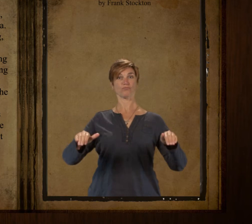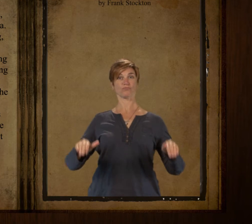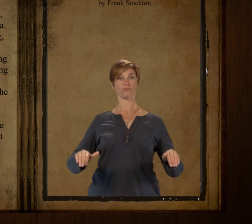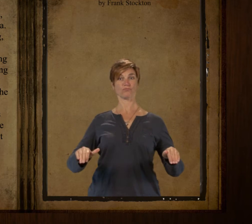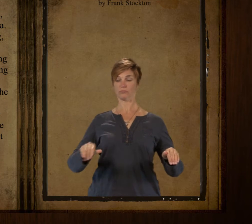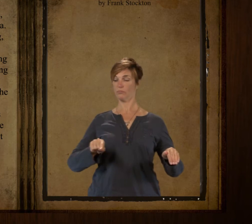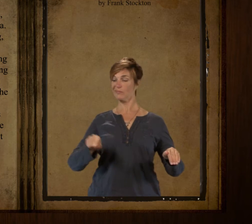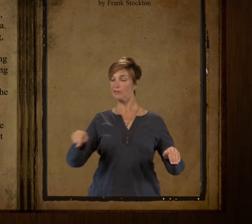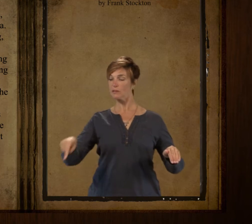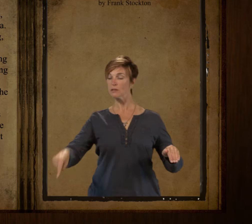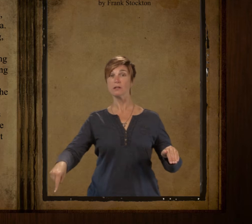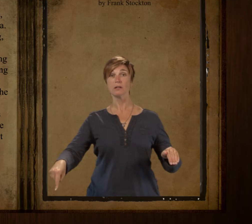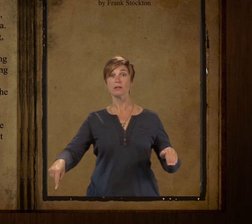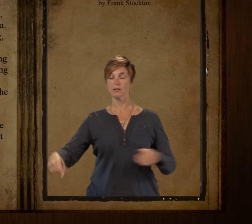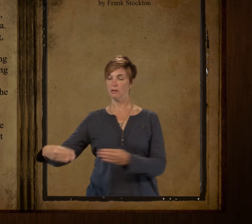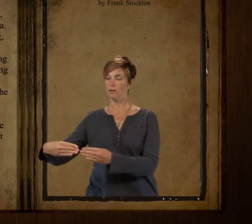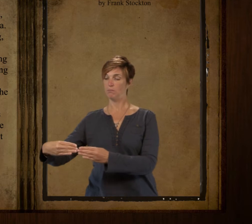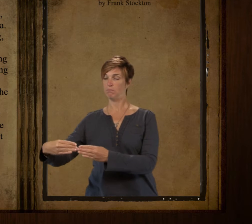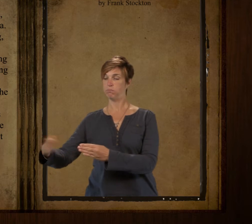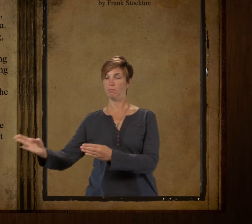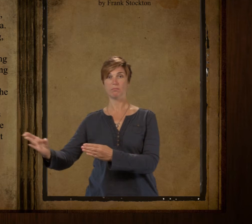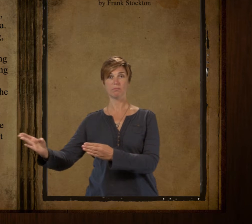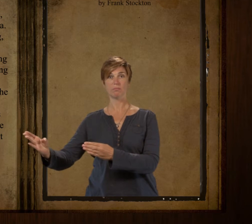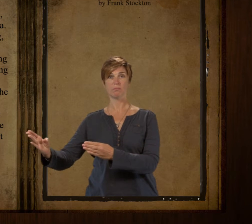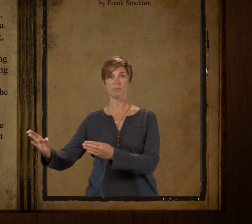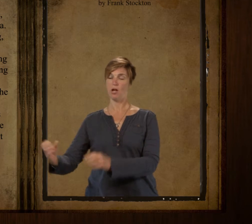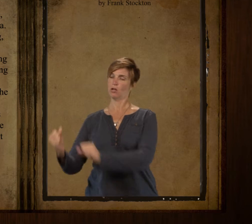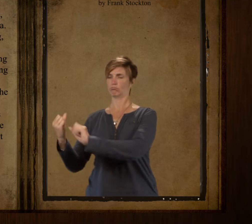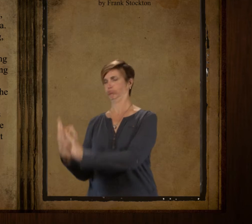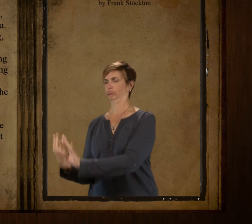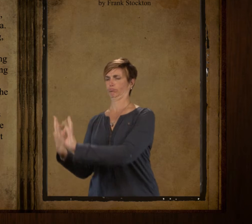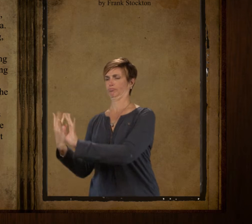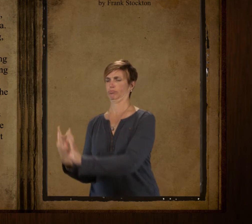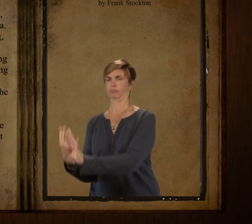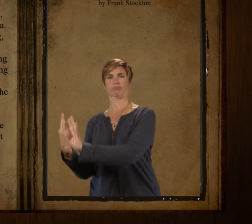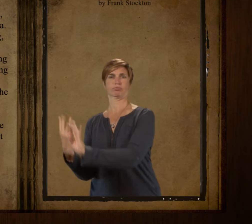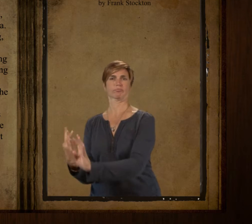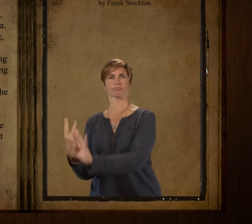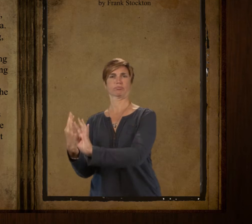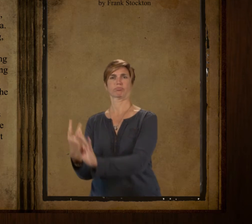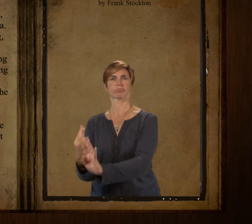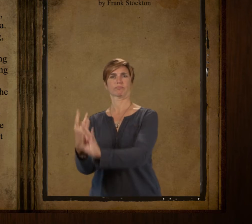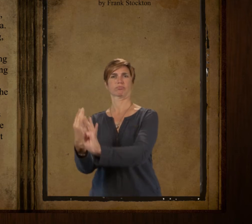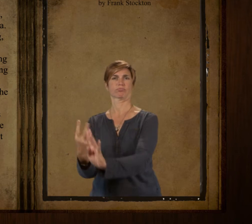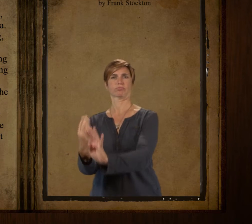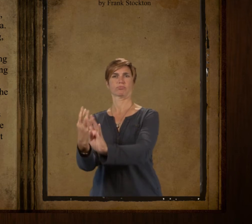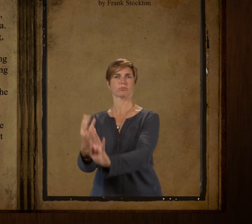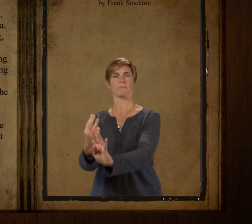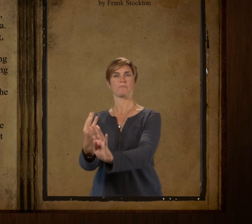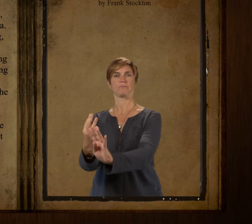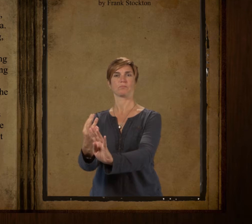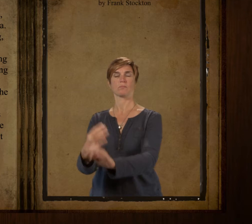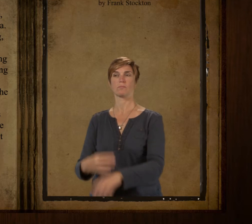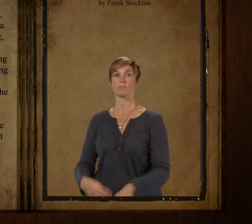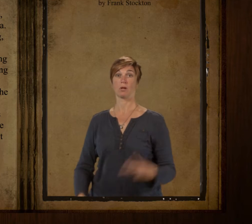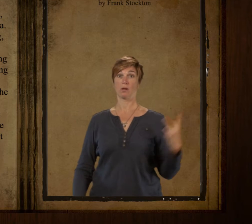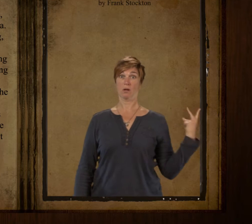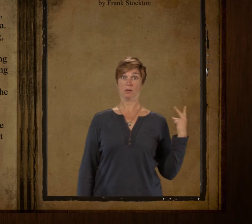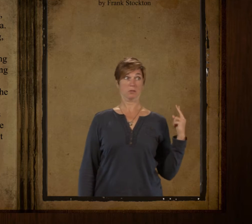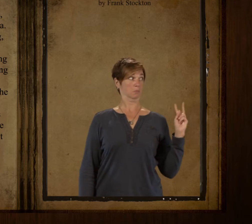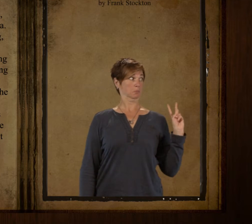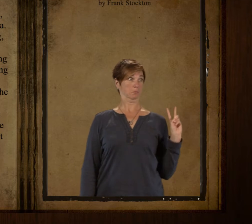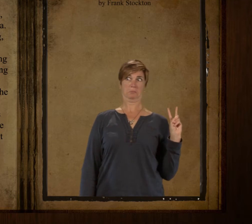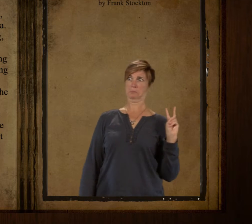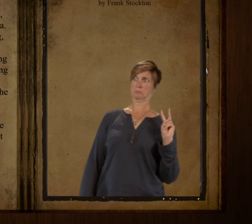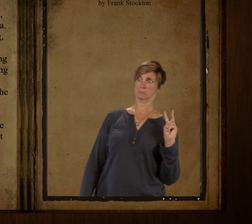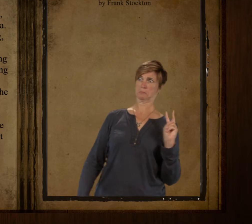The exercises, as in the other instance, took place immediately and in the arena. Another door